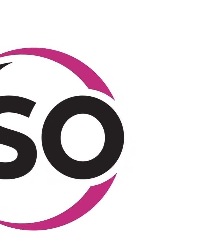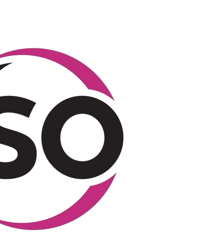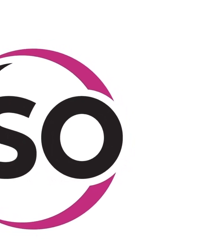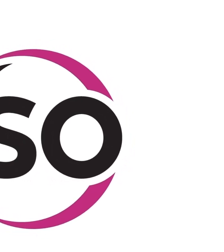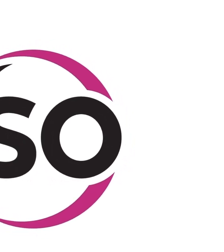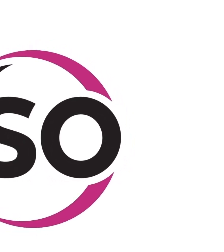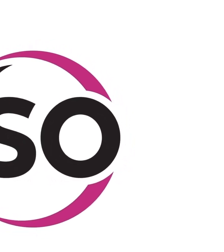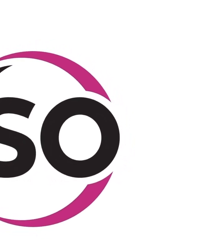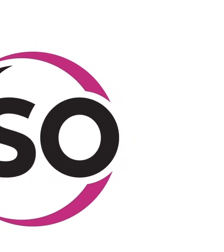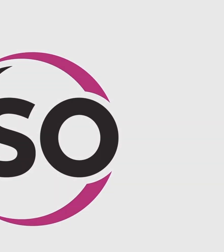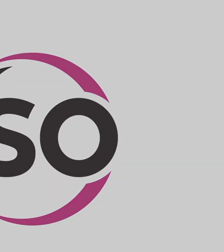VSO.